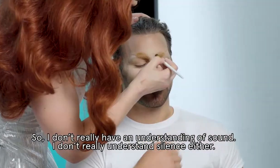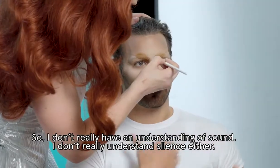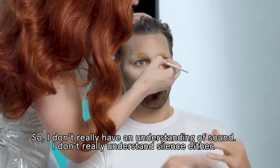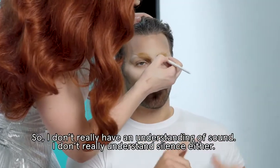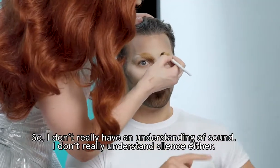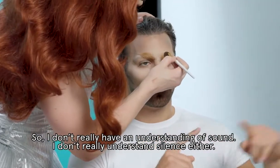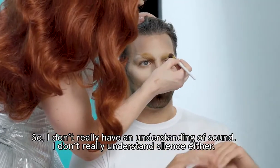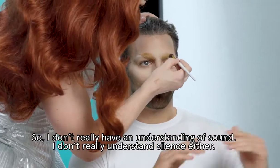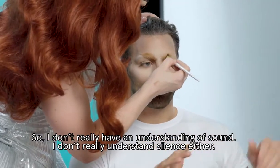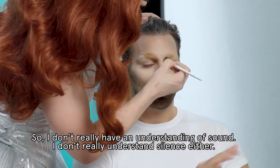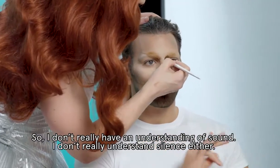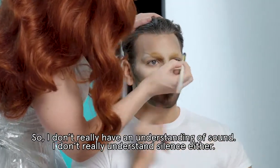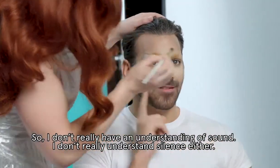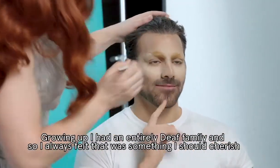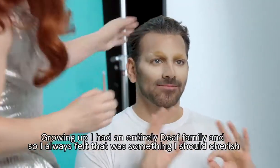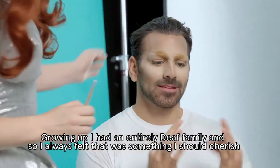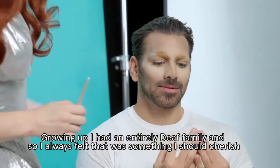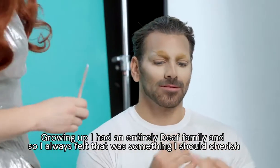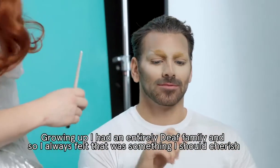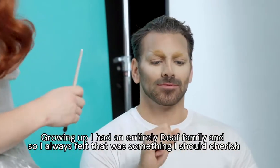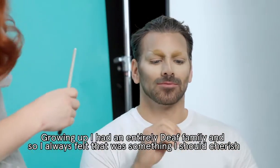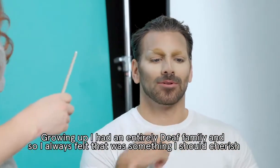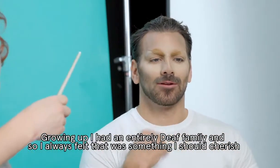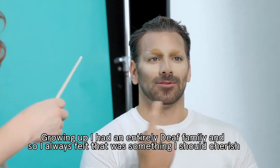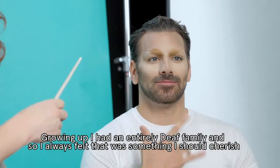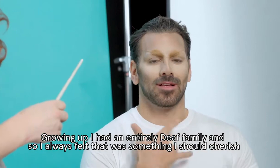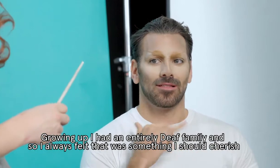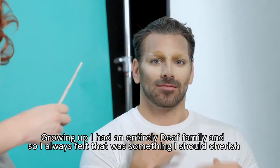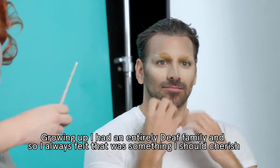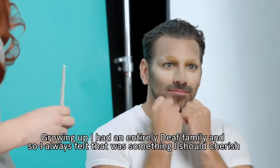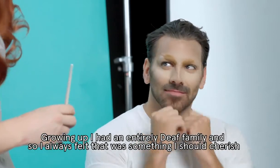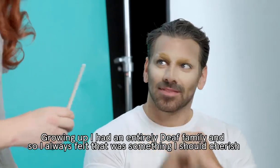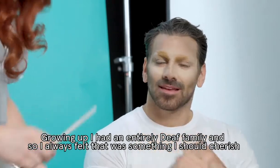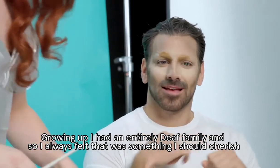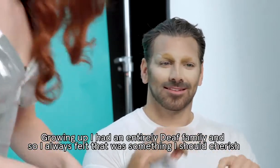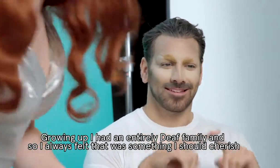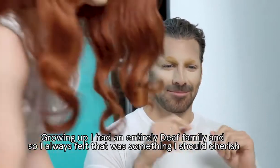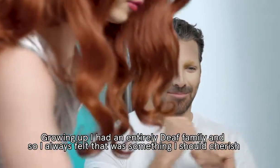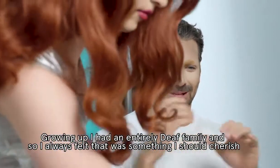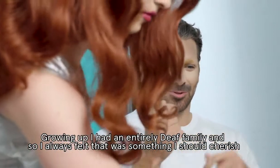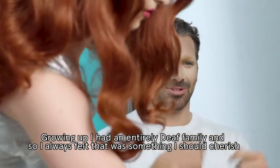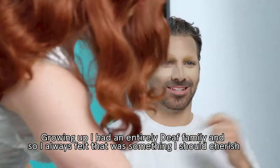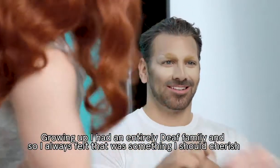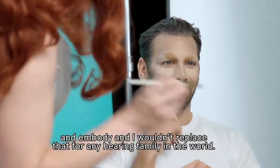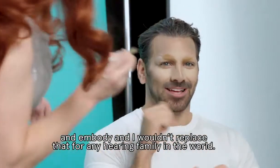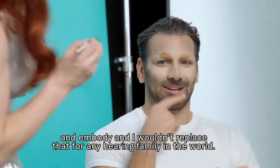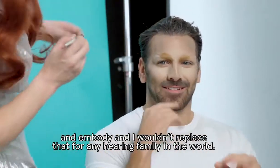I don't really understand silence either. Growing up, I had an entirely deaf family, and so I always felt that was something that I should cherish and embody, and